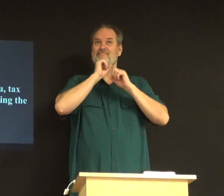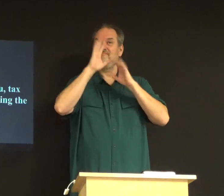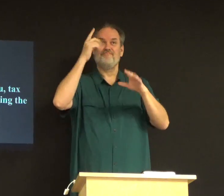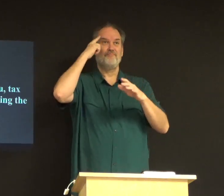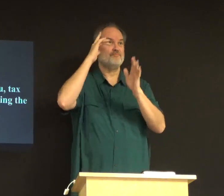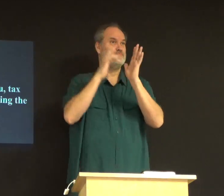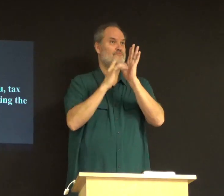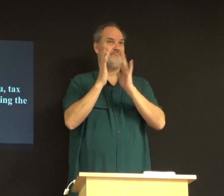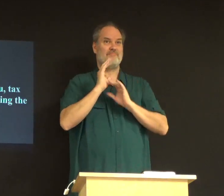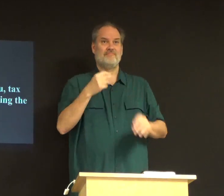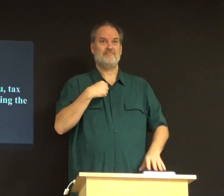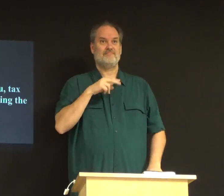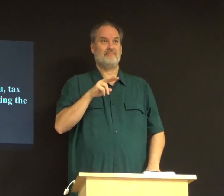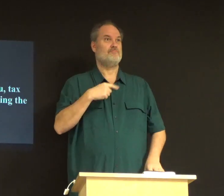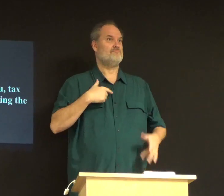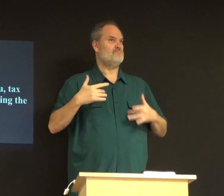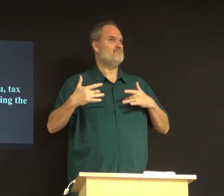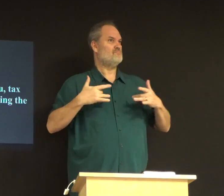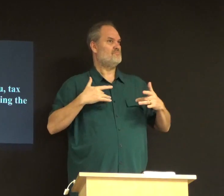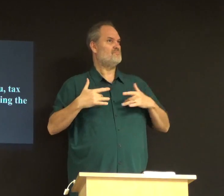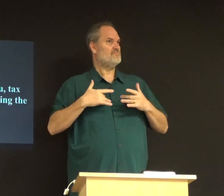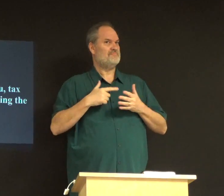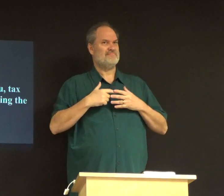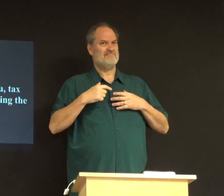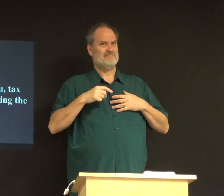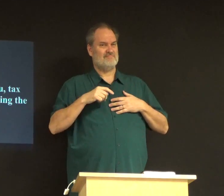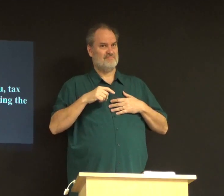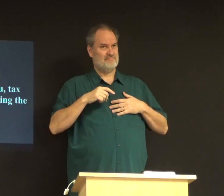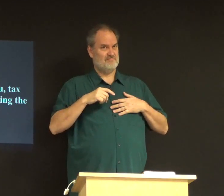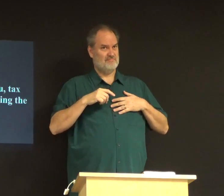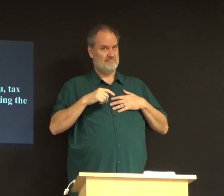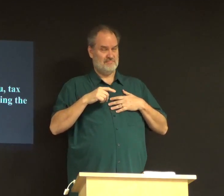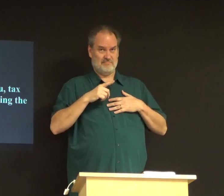They're doing nothing for the church. They're doing nothing for Christ. And I think something.